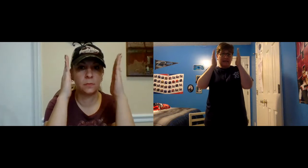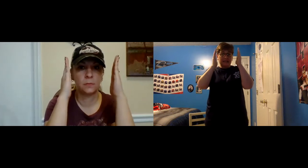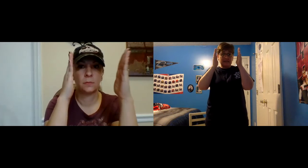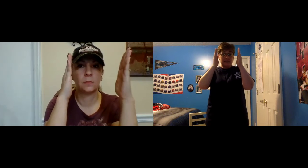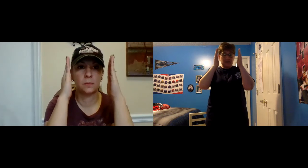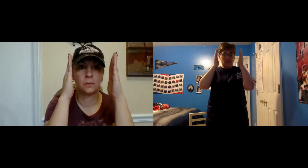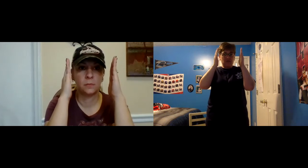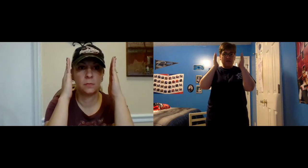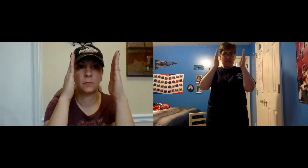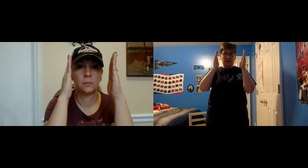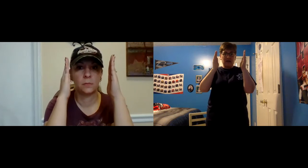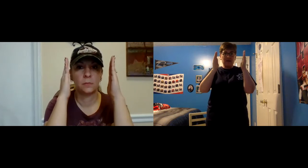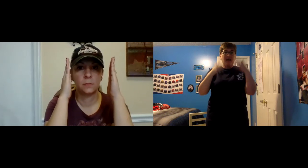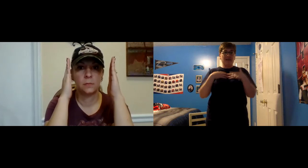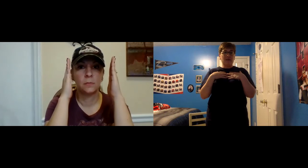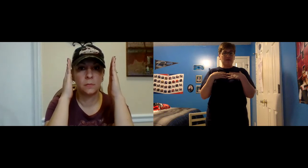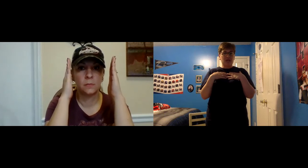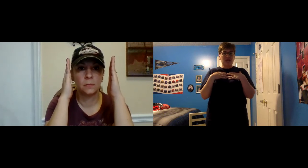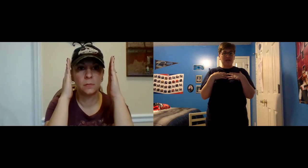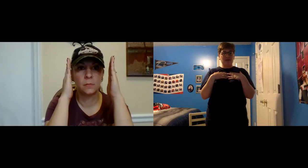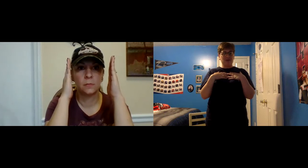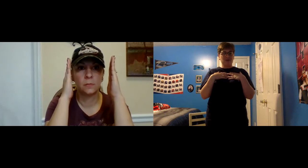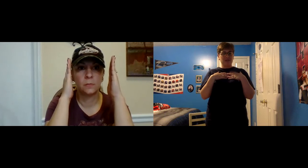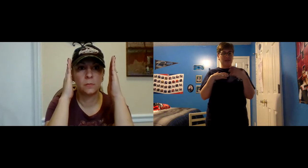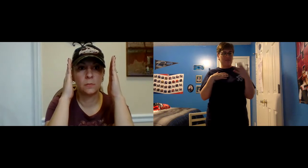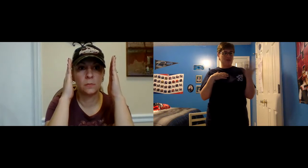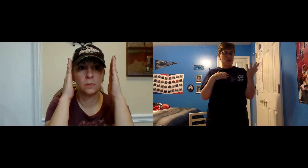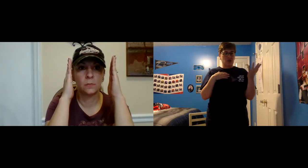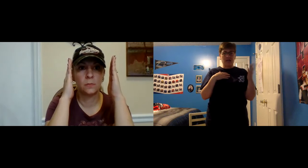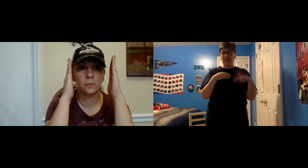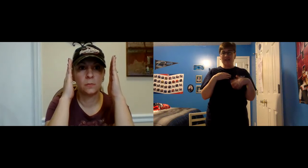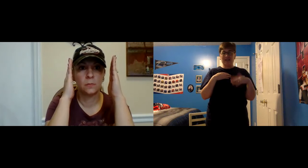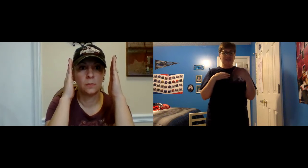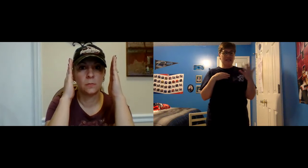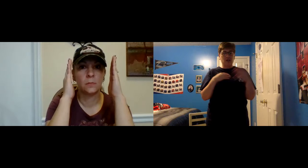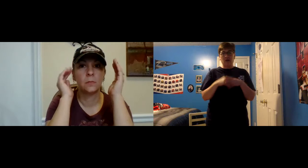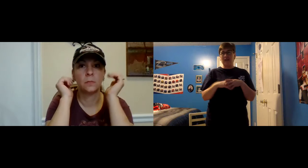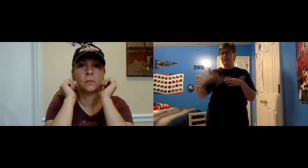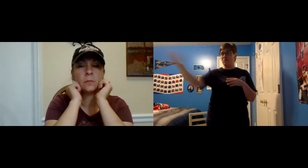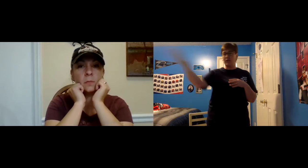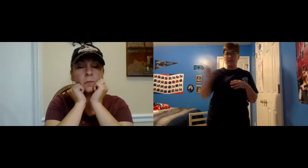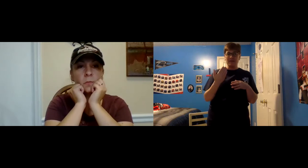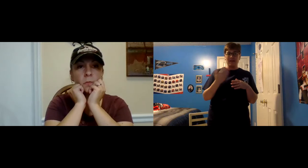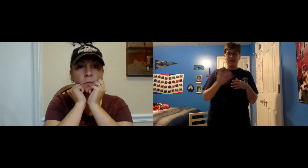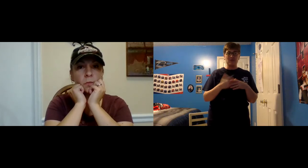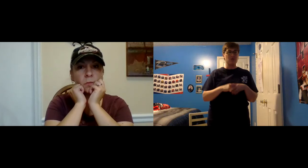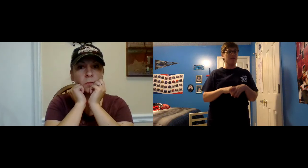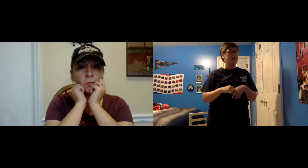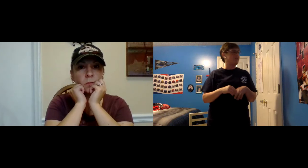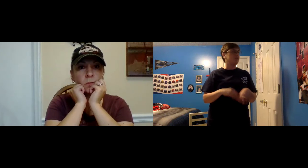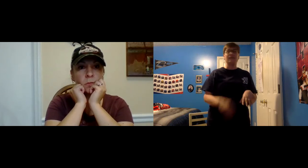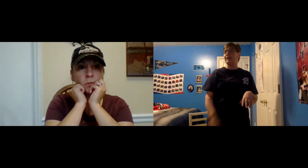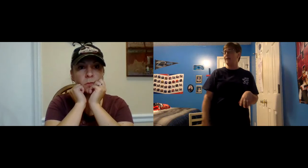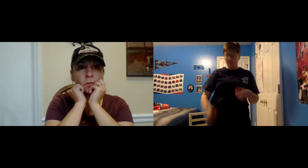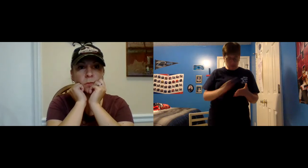makes sense. If you think about, I think about Jake, who in like 1st grade and 2nd grade, someone would come in the classroom and